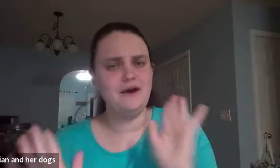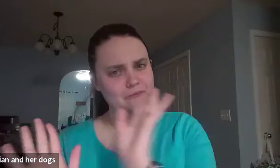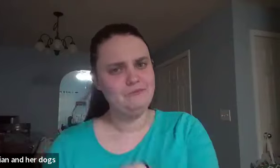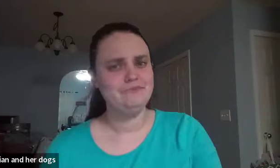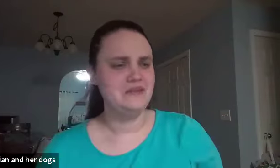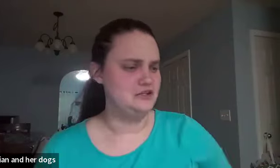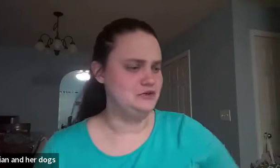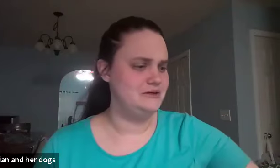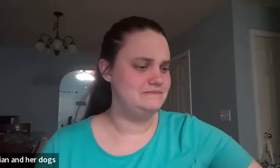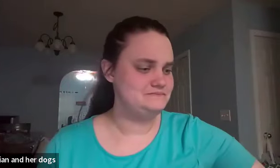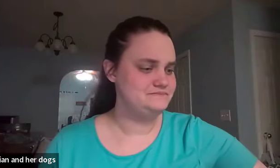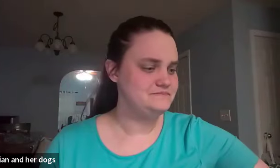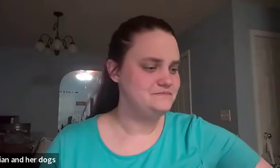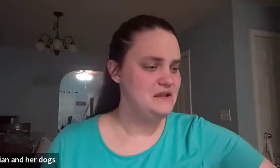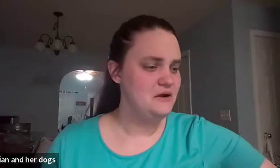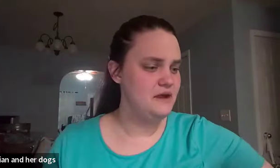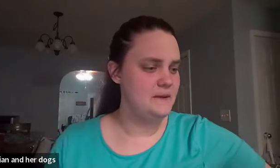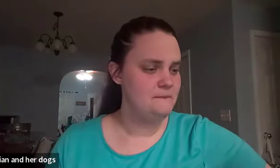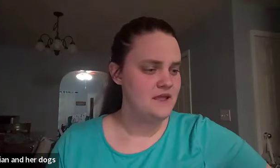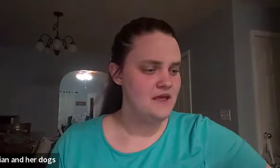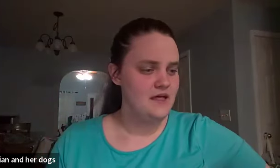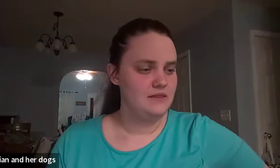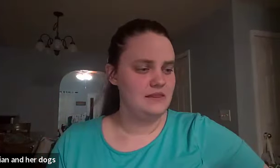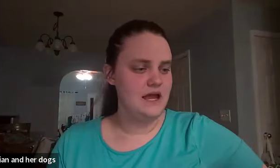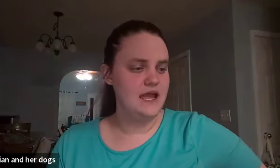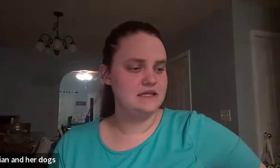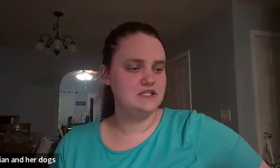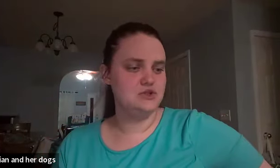about. Yeah, you good. Okay. Let's